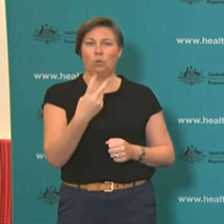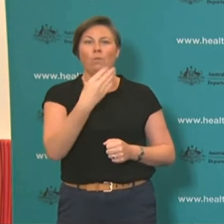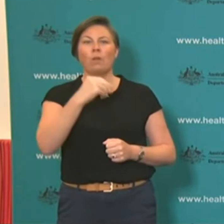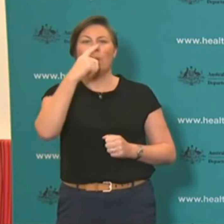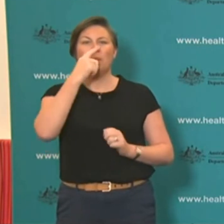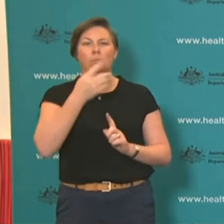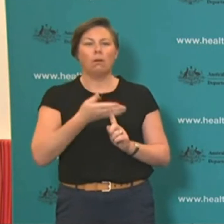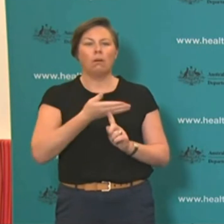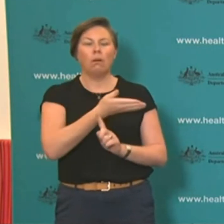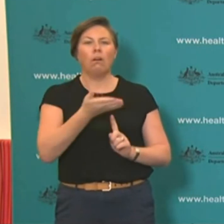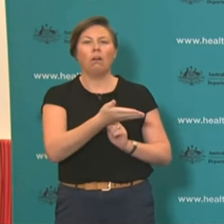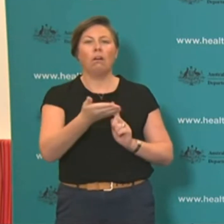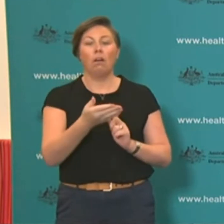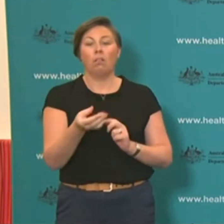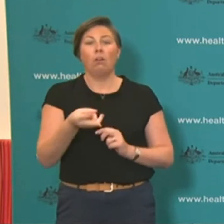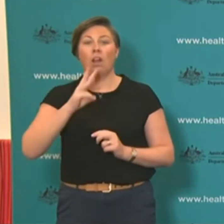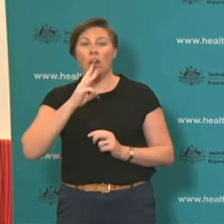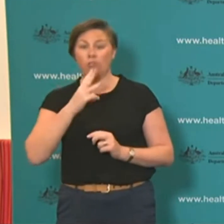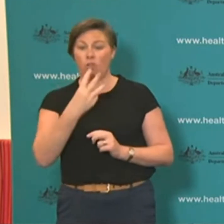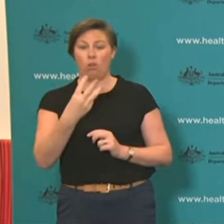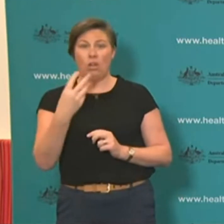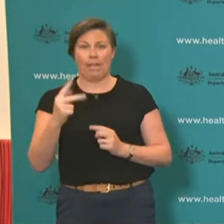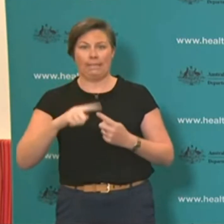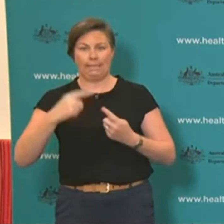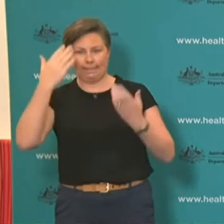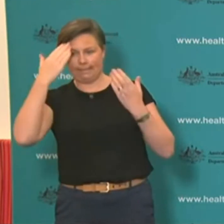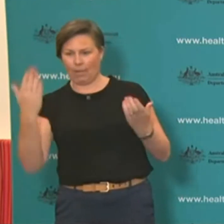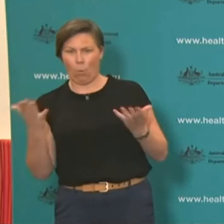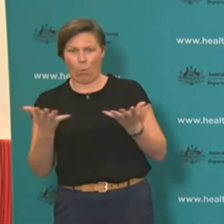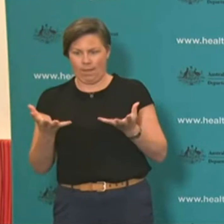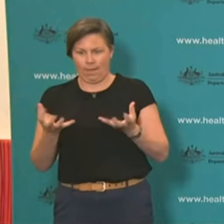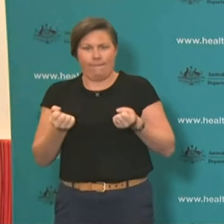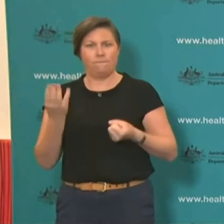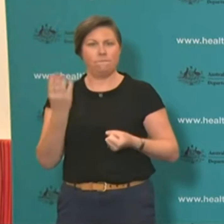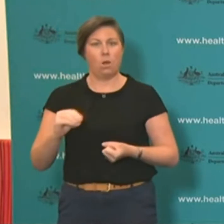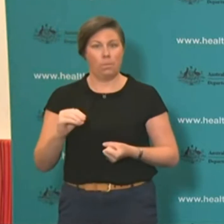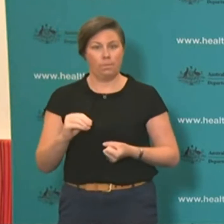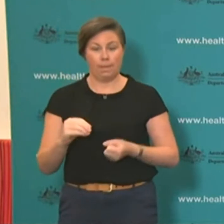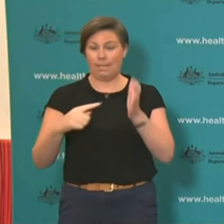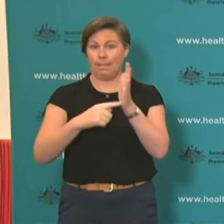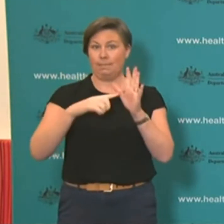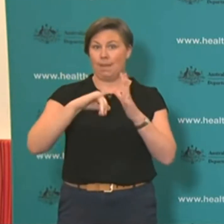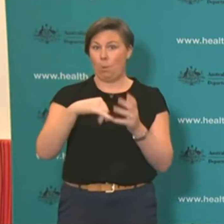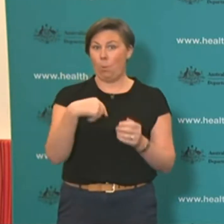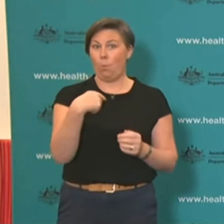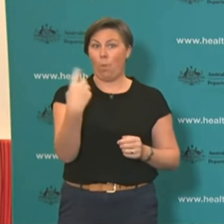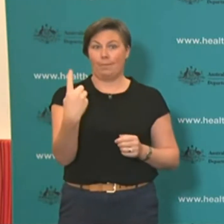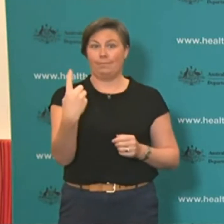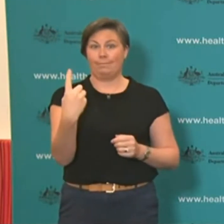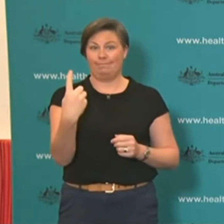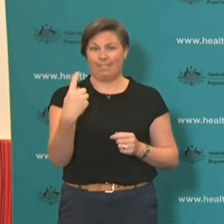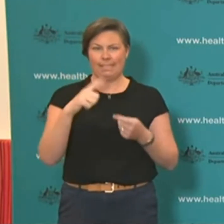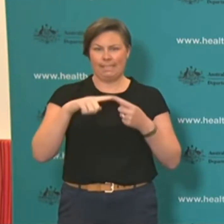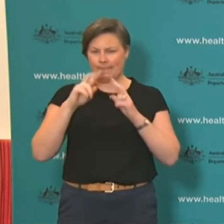and 338 of those remain under investigation. There was 1 case diagnosed in Tasmania today, which is currently